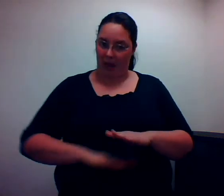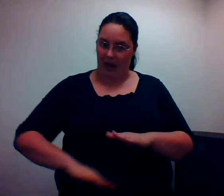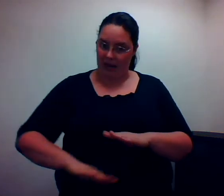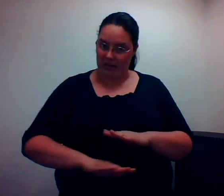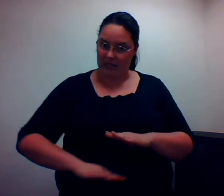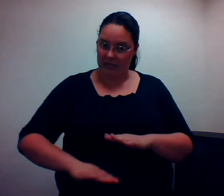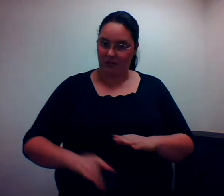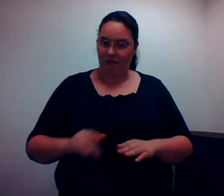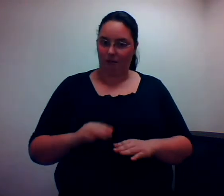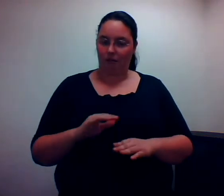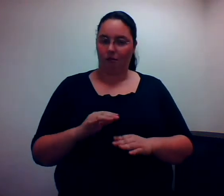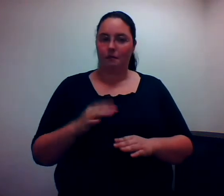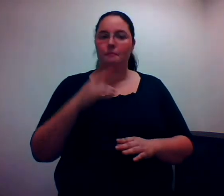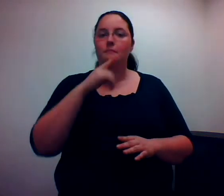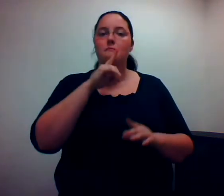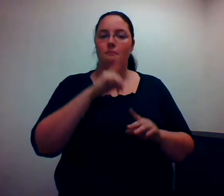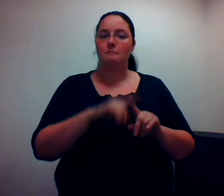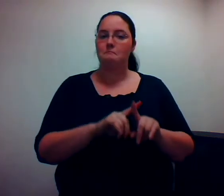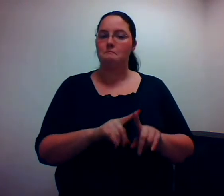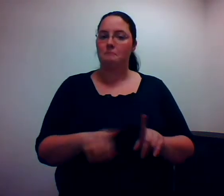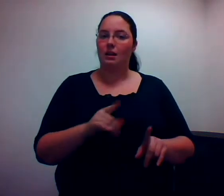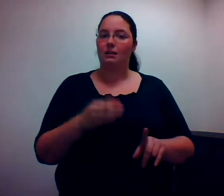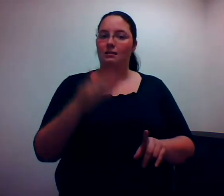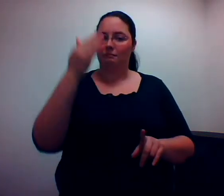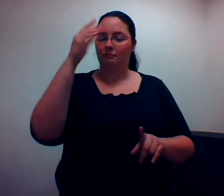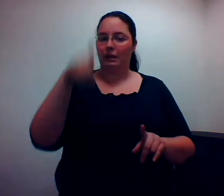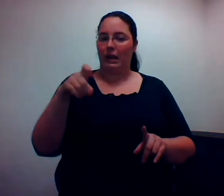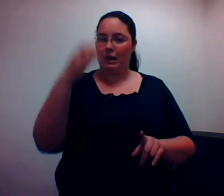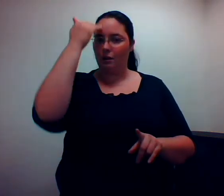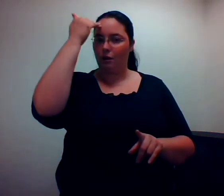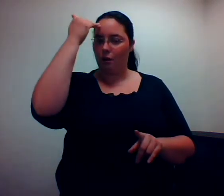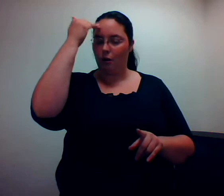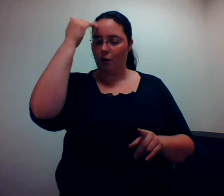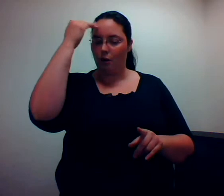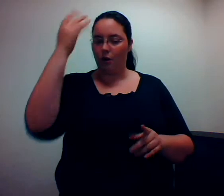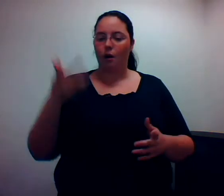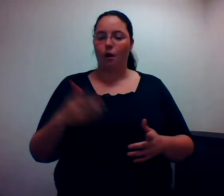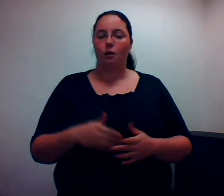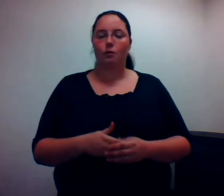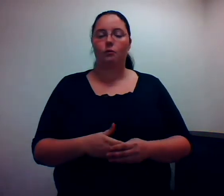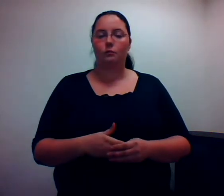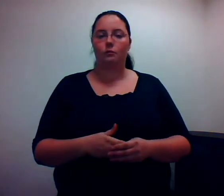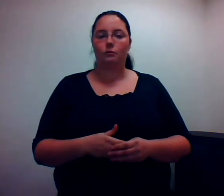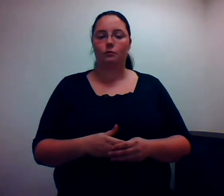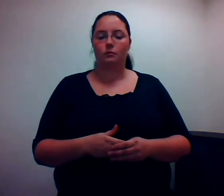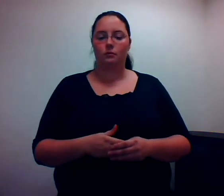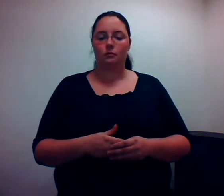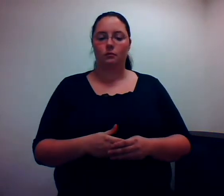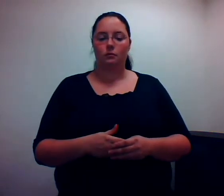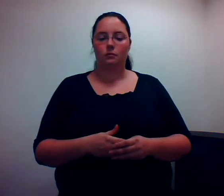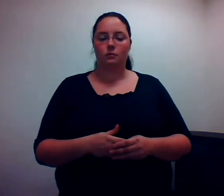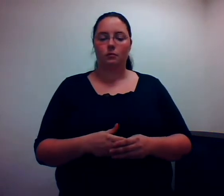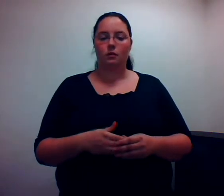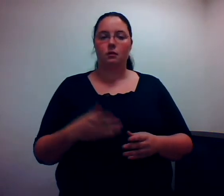way up to doctoral dissertations, master's thesis, and whatnot, even writing papers for presentations, is to bring the information from the